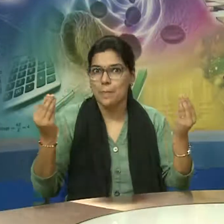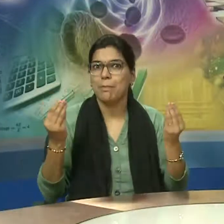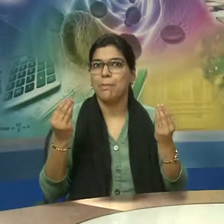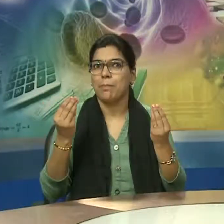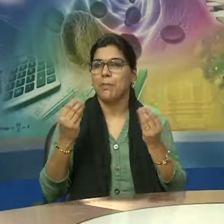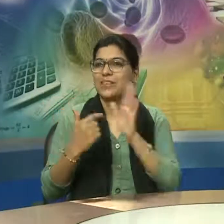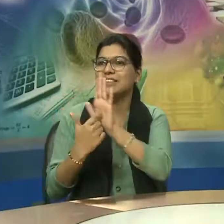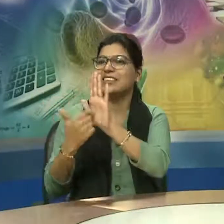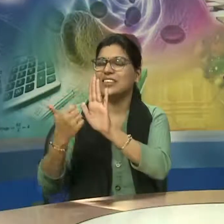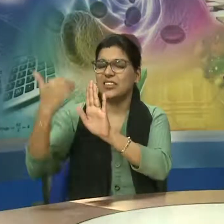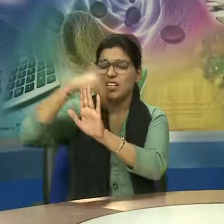rude.